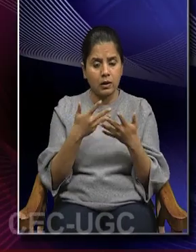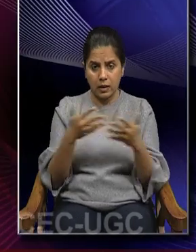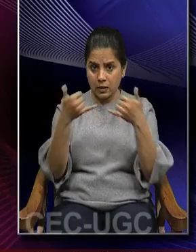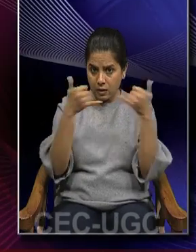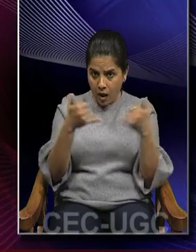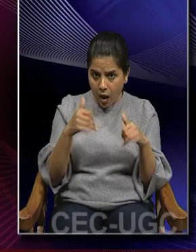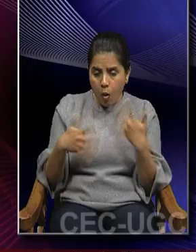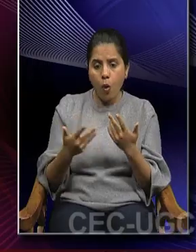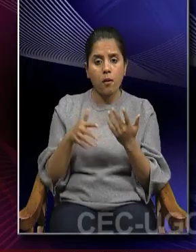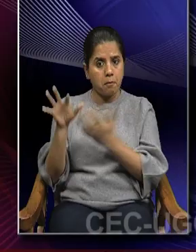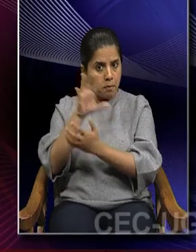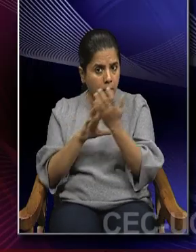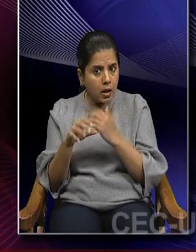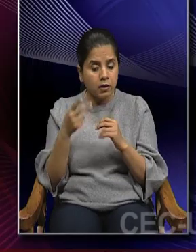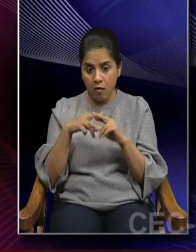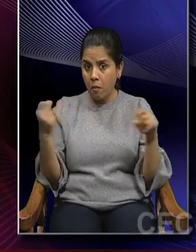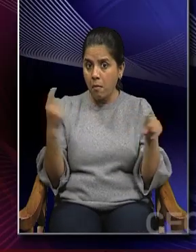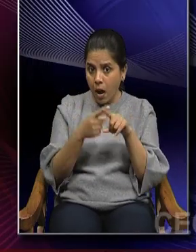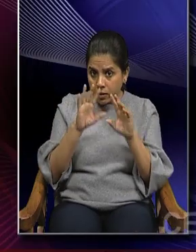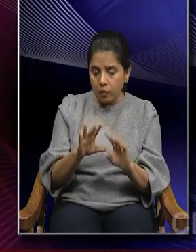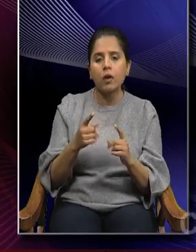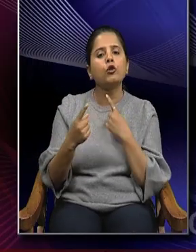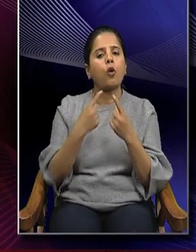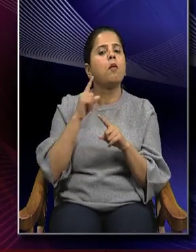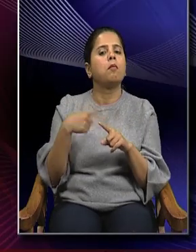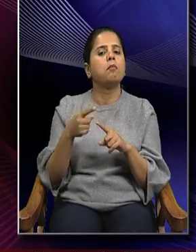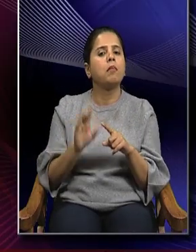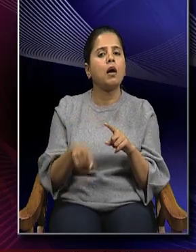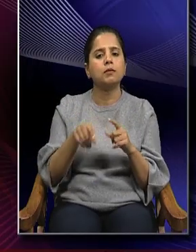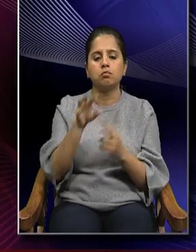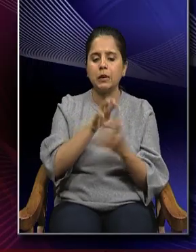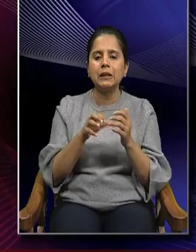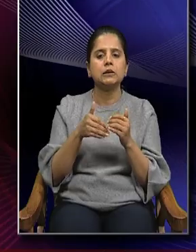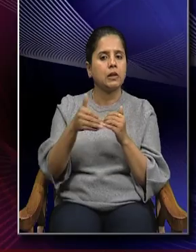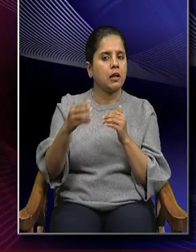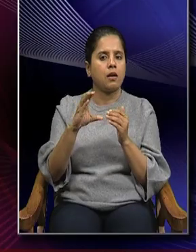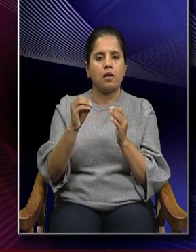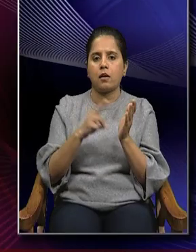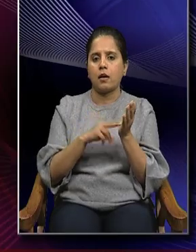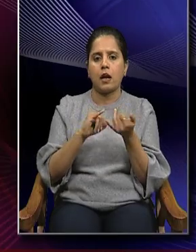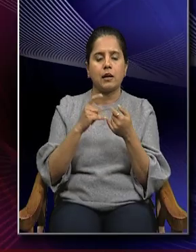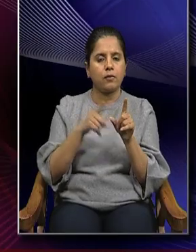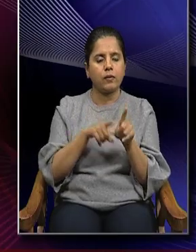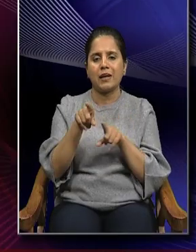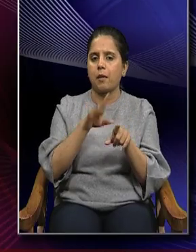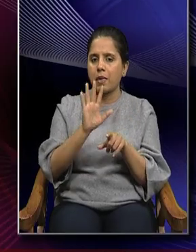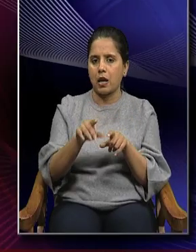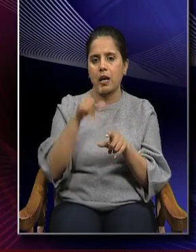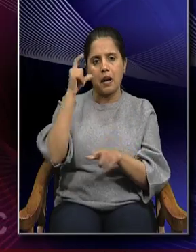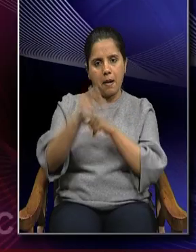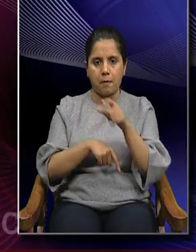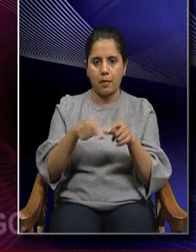product mix? If they are related, there we talk about the product mix consistency. Suppose if a company is selling detergent